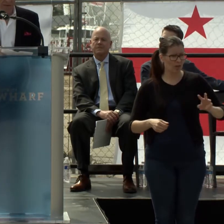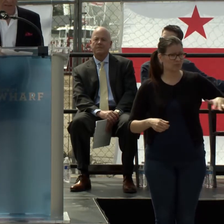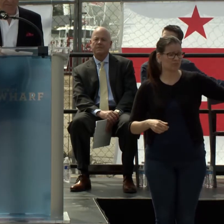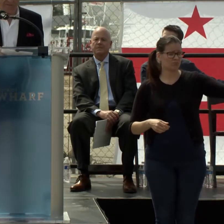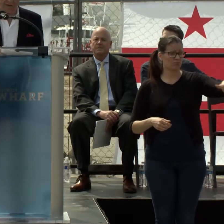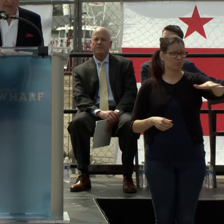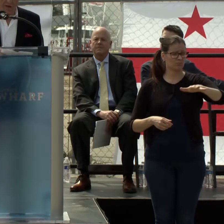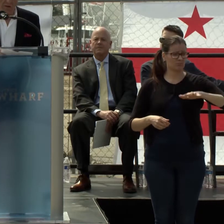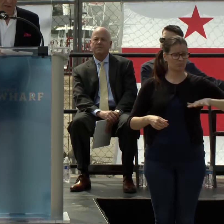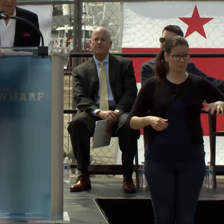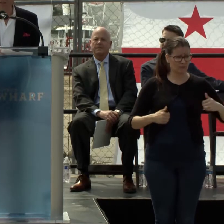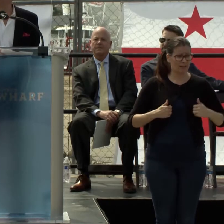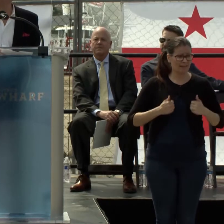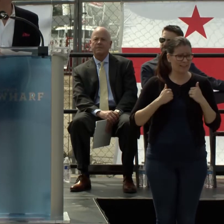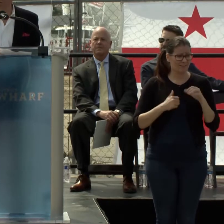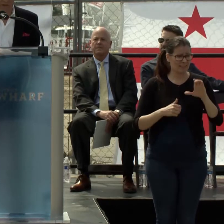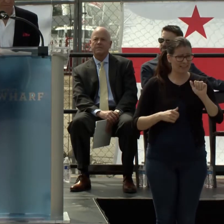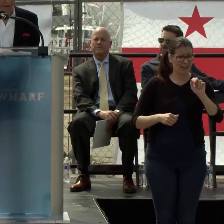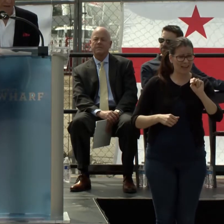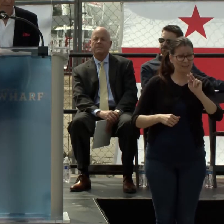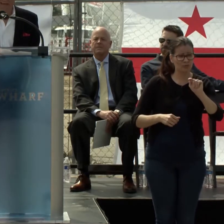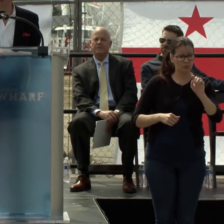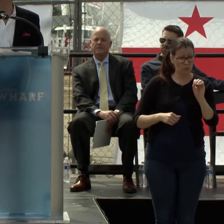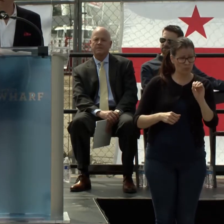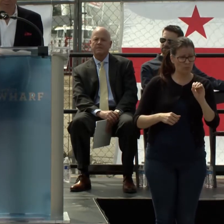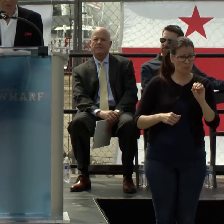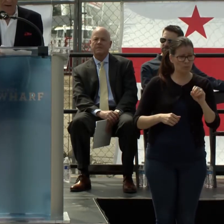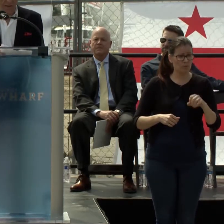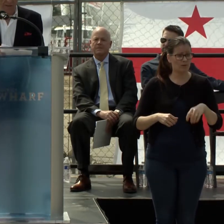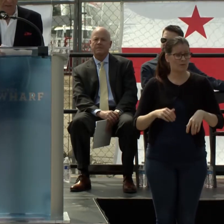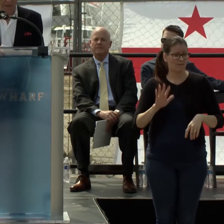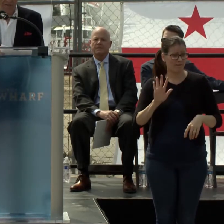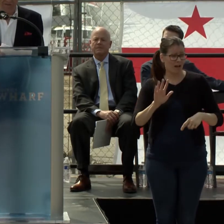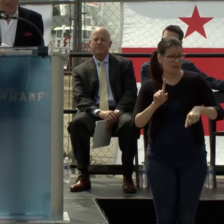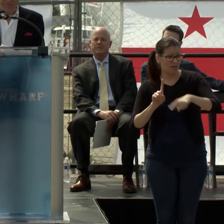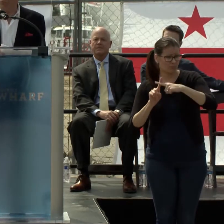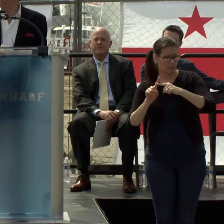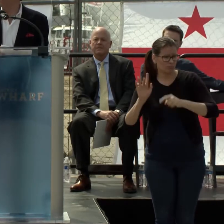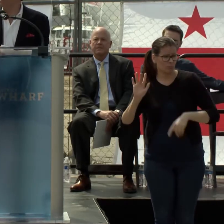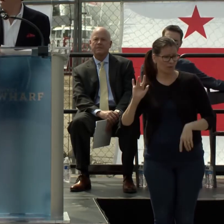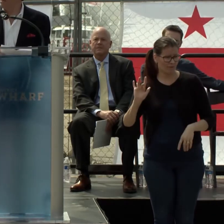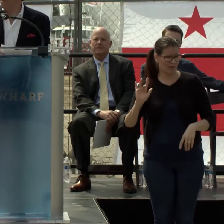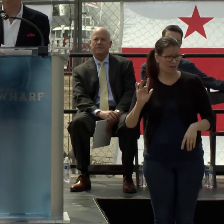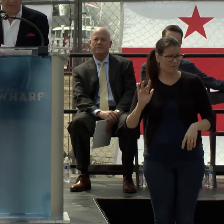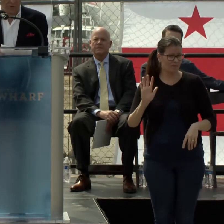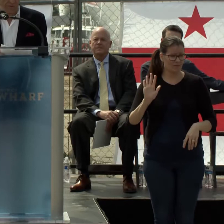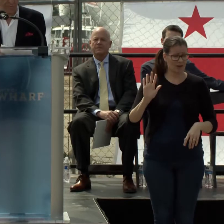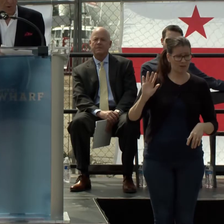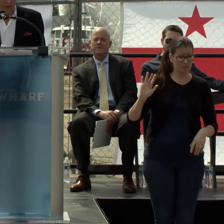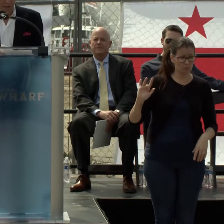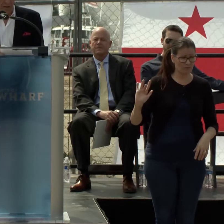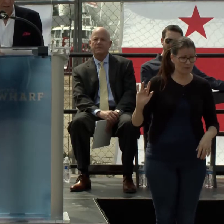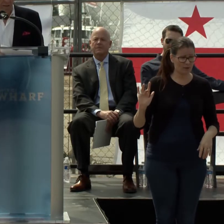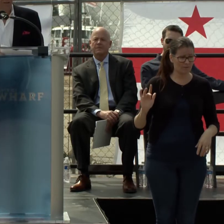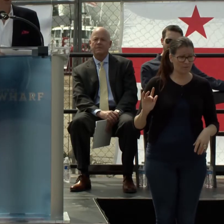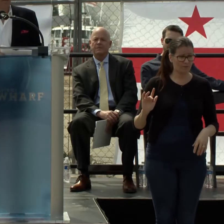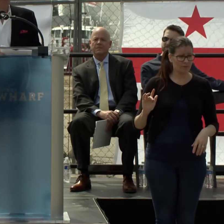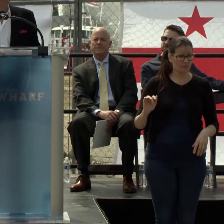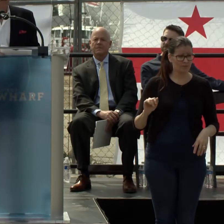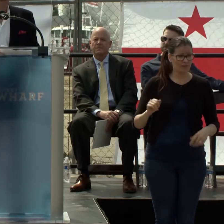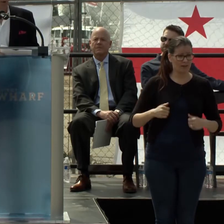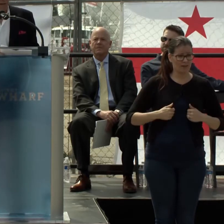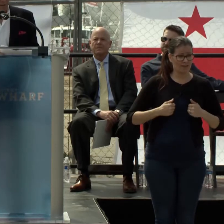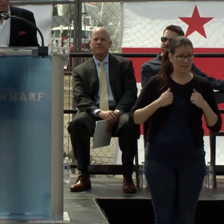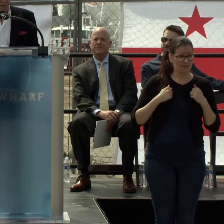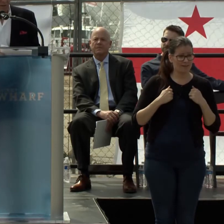Encanto, they live at VO, they live at 525 and at Tiber Island. They've lived at Riverside and they've lived at River Park. They